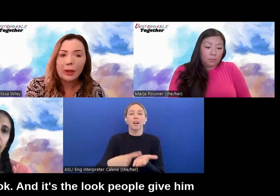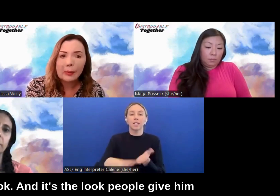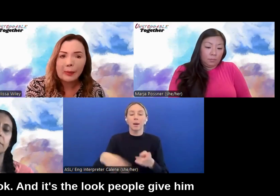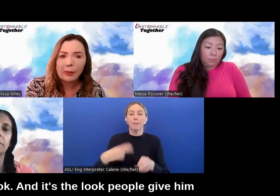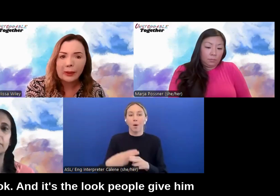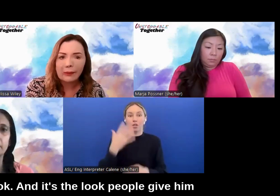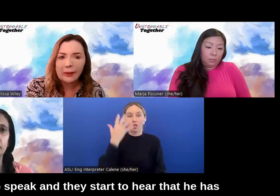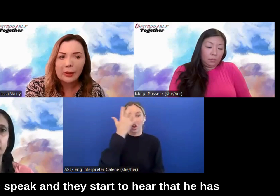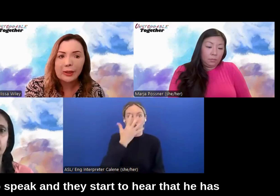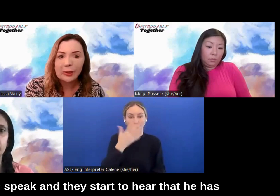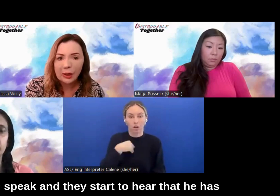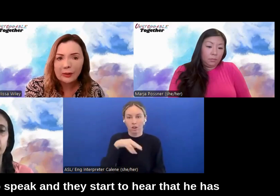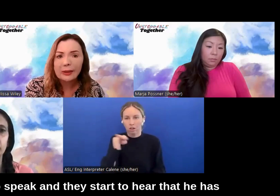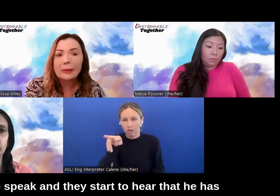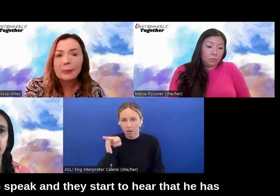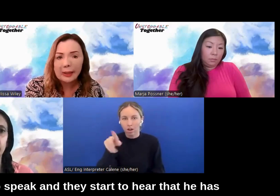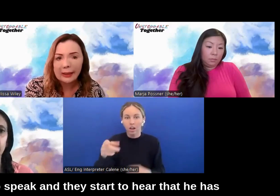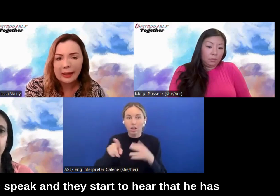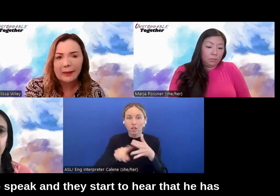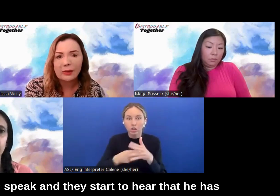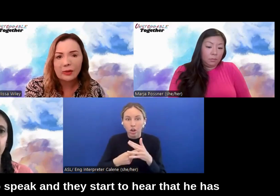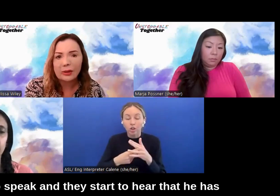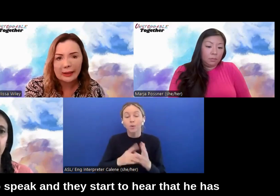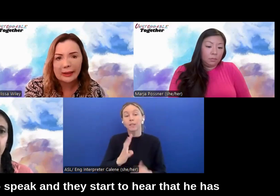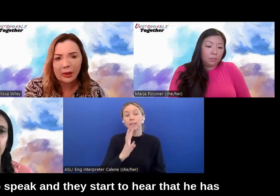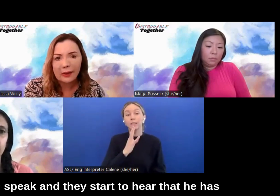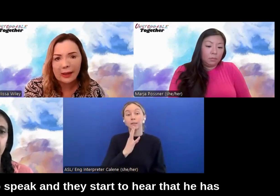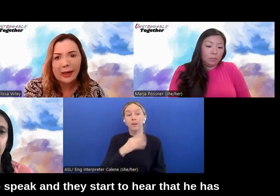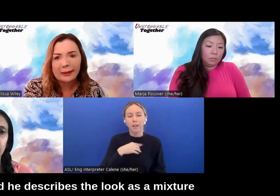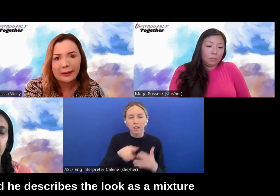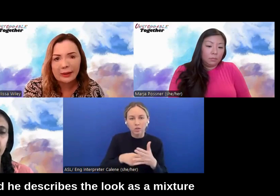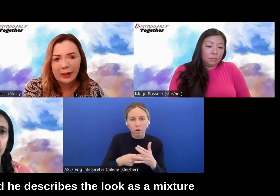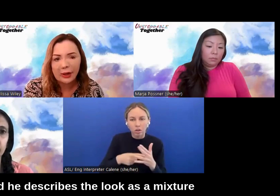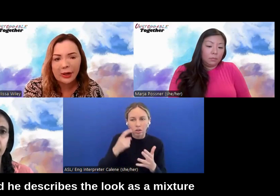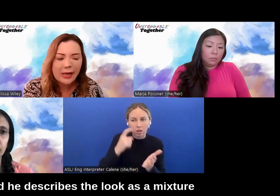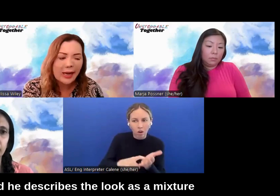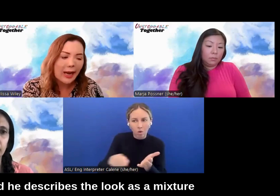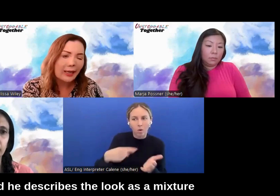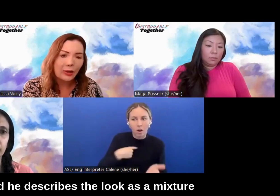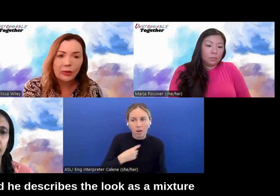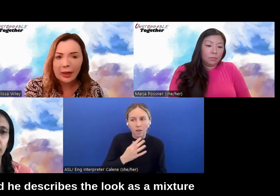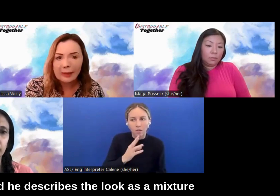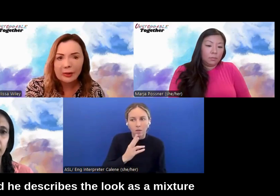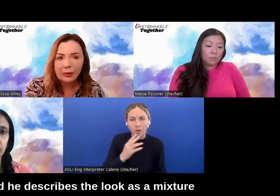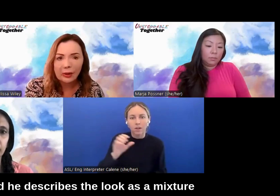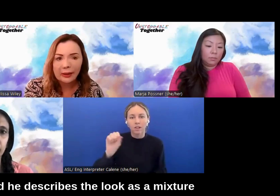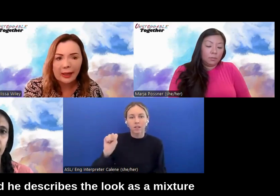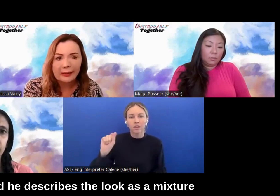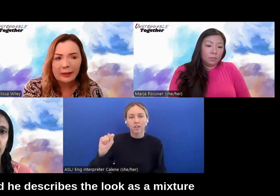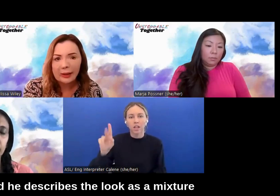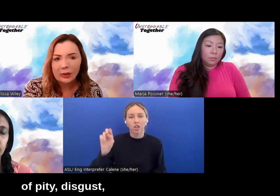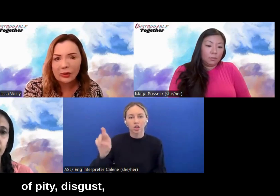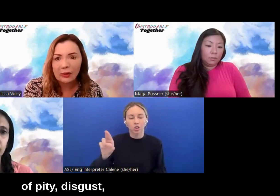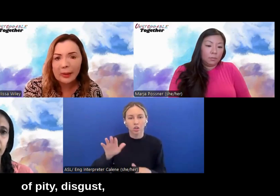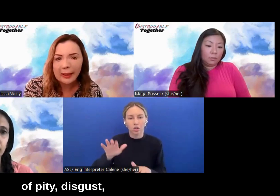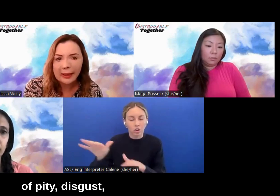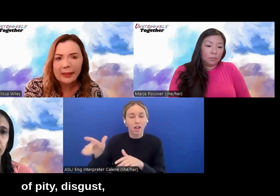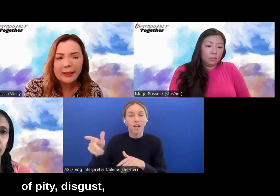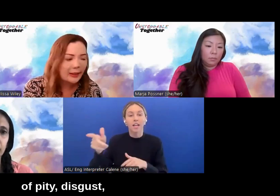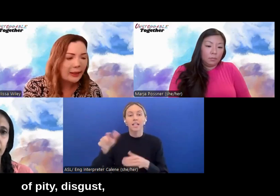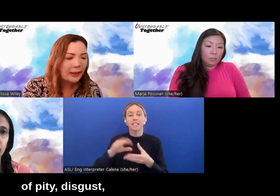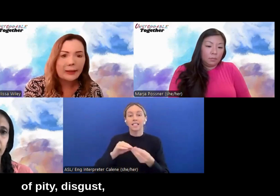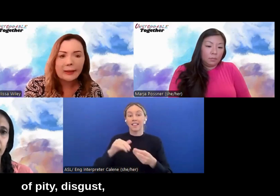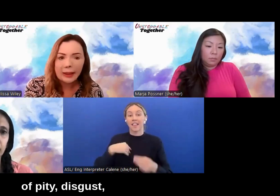the look people give him when he starts to speak and they start to hear that he has a stutter. And he describes the look as a mixture of